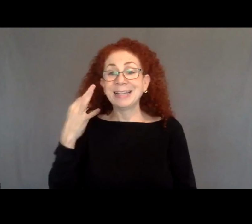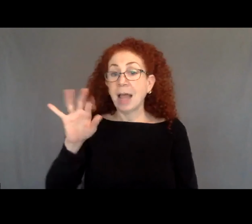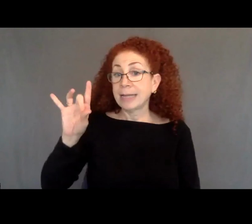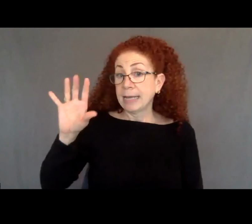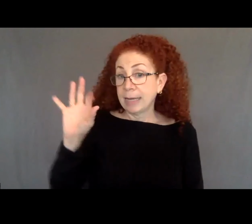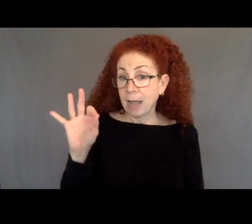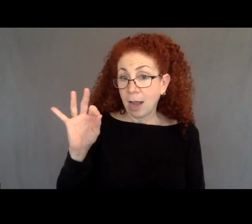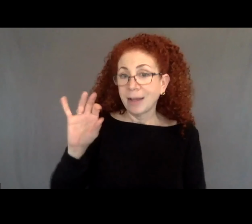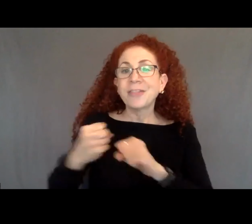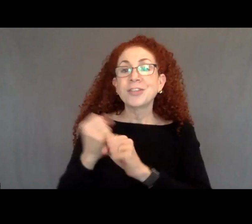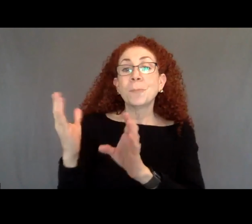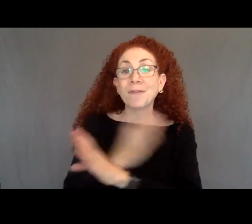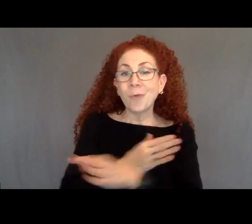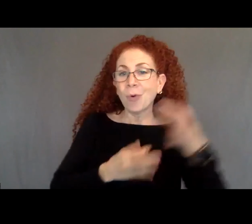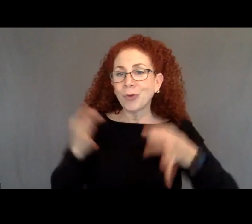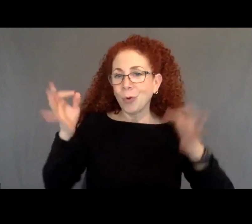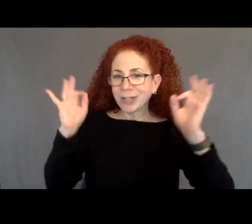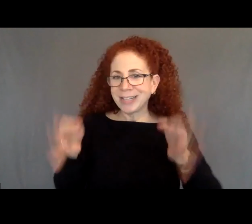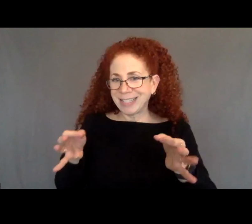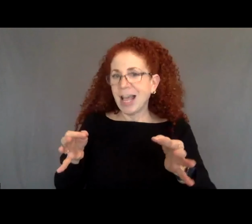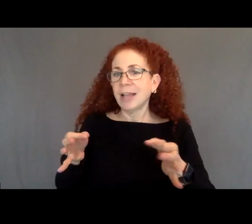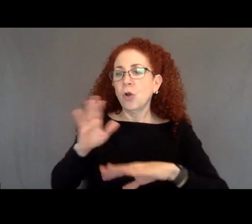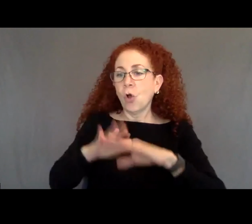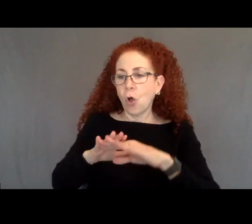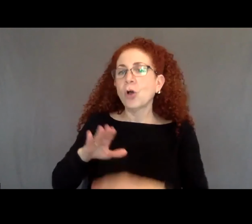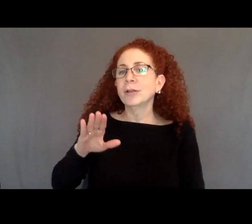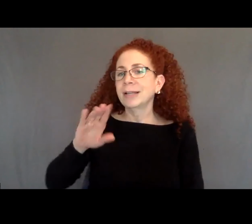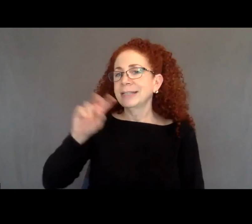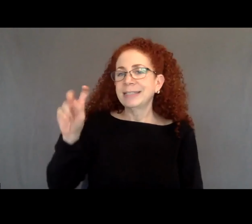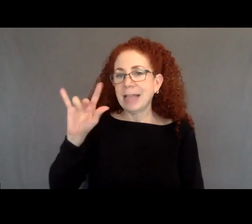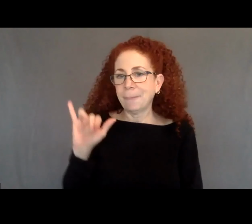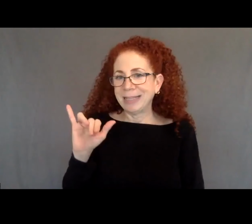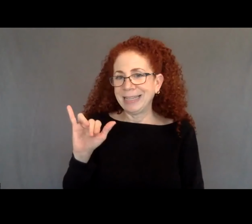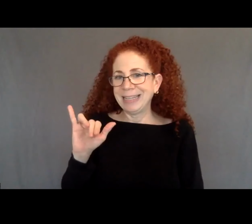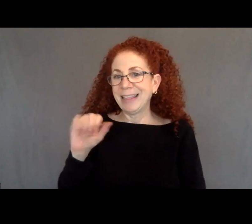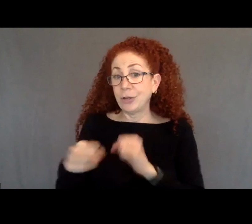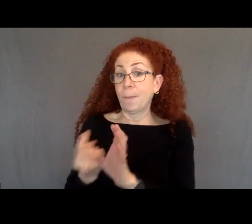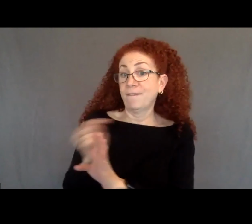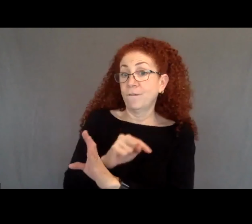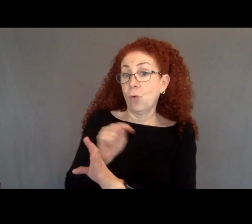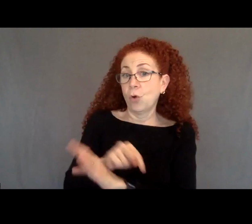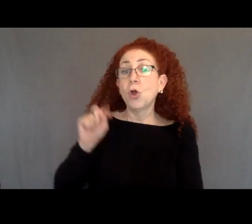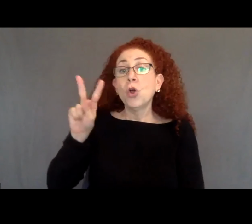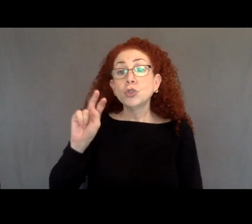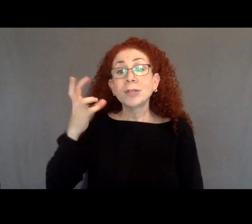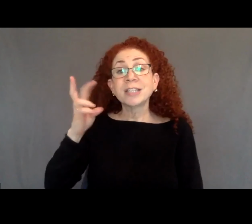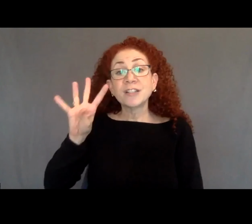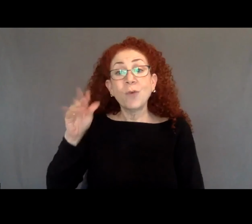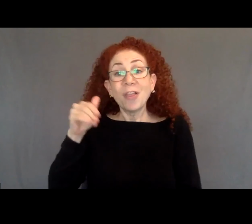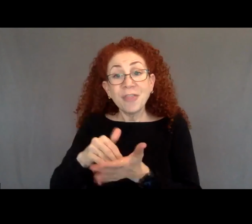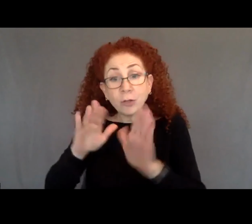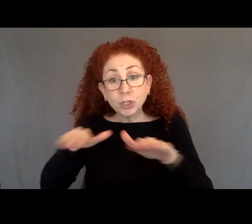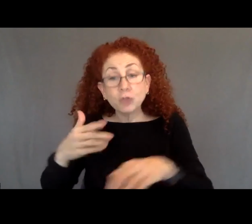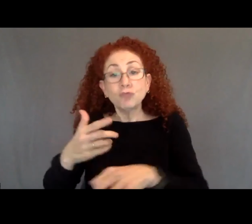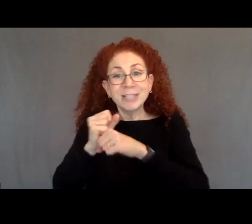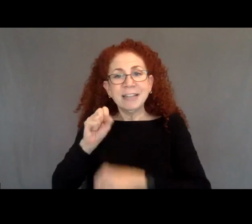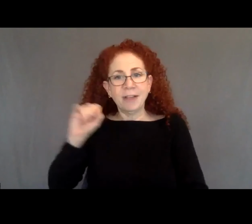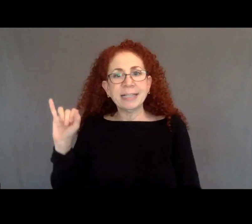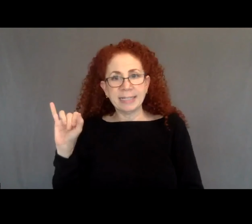1989, the year before the court decided Zebley, this just goes to the significance, so that prior year, 264,000 children were receiving